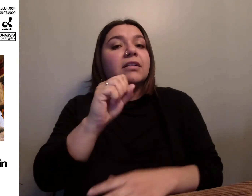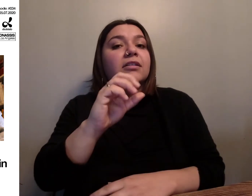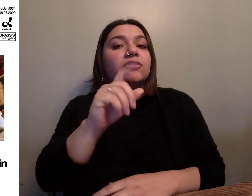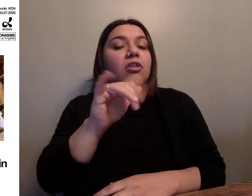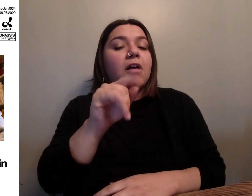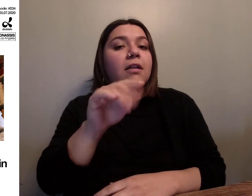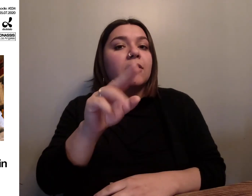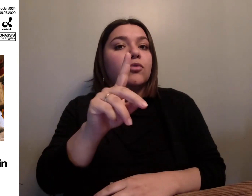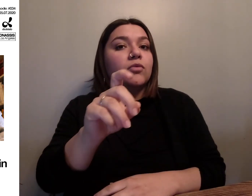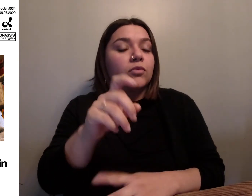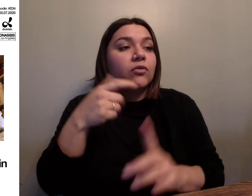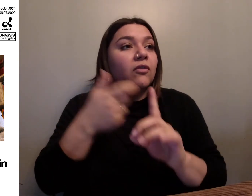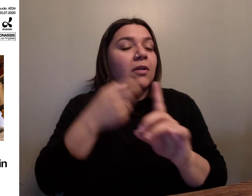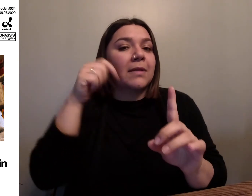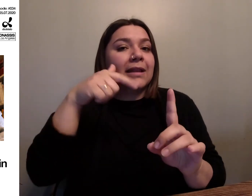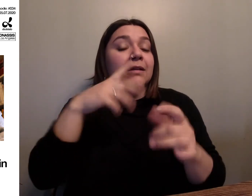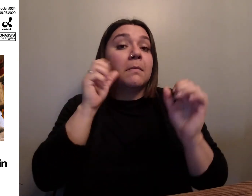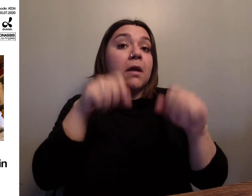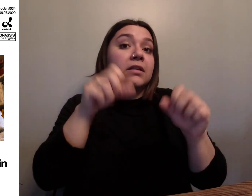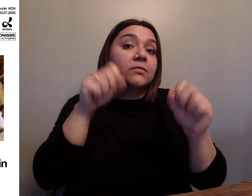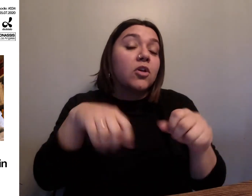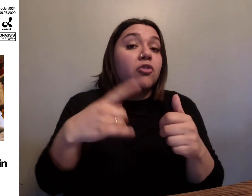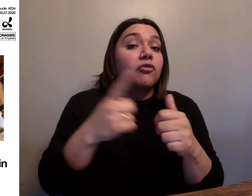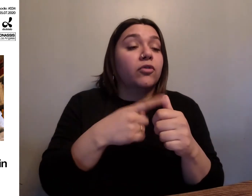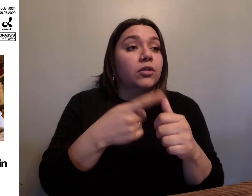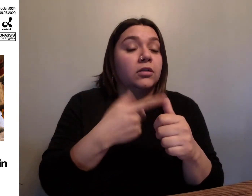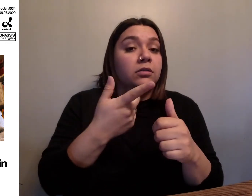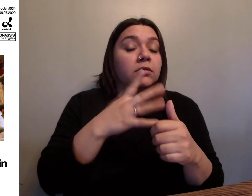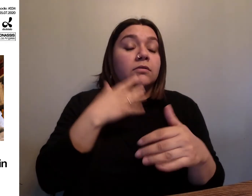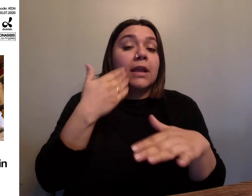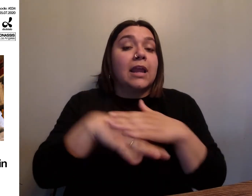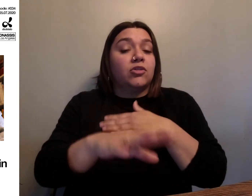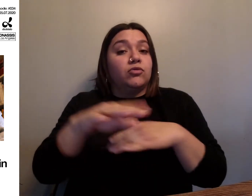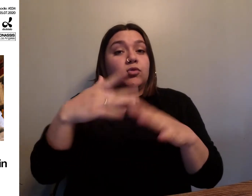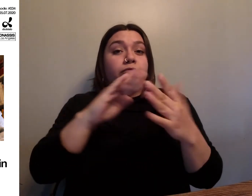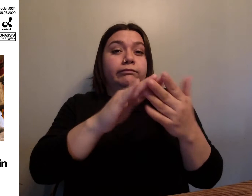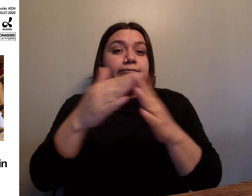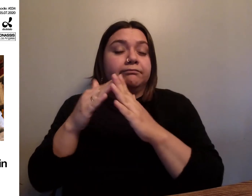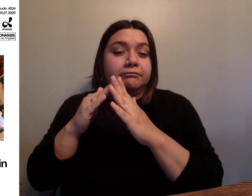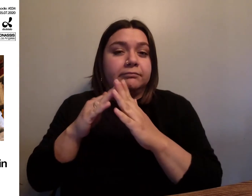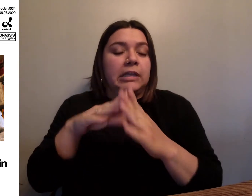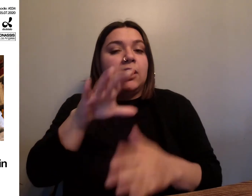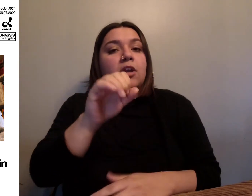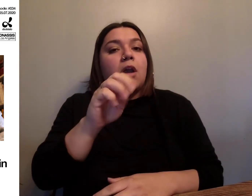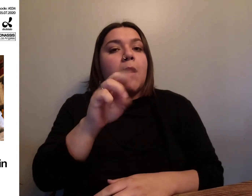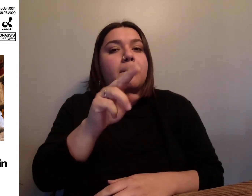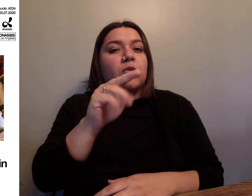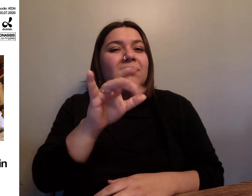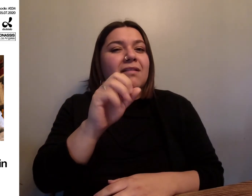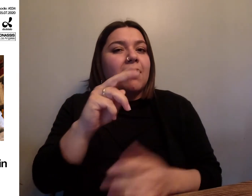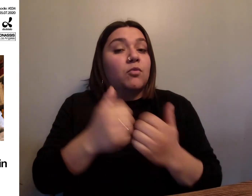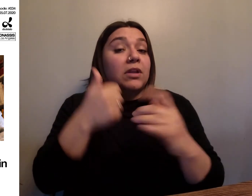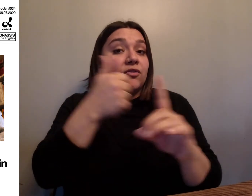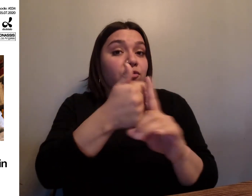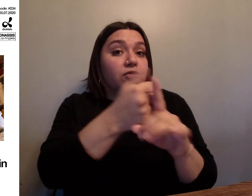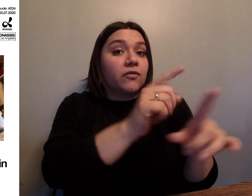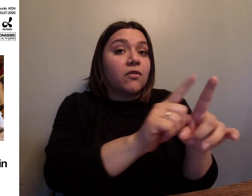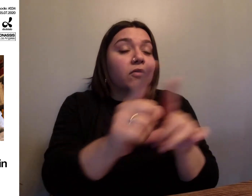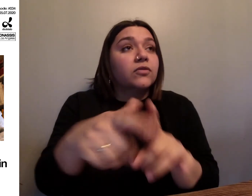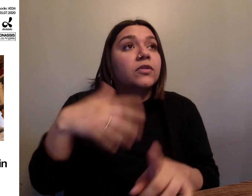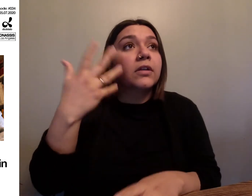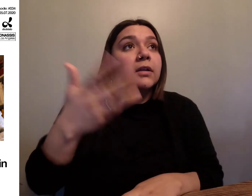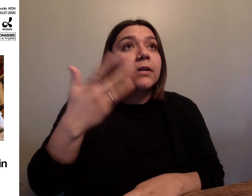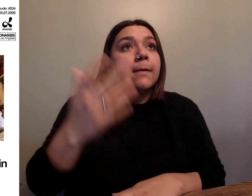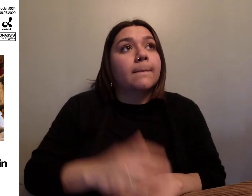brings out or makes it possible to, first of all, enter into communion with oneself, but also